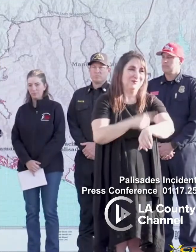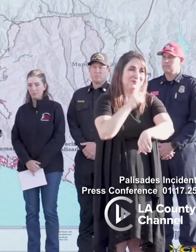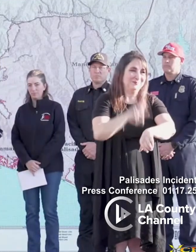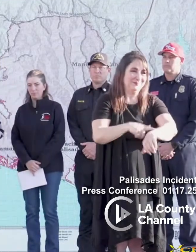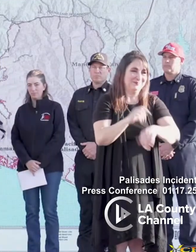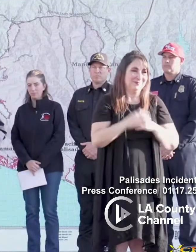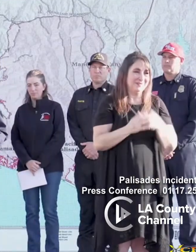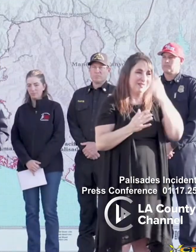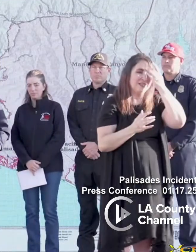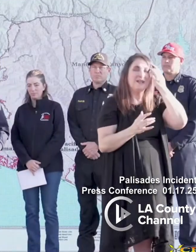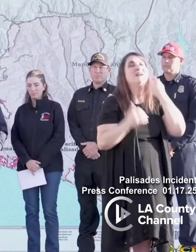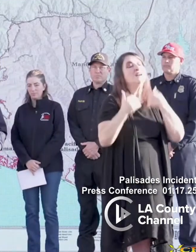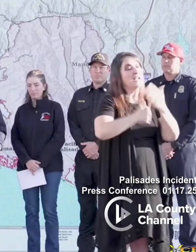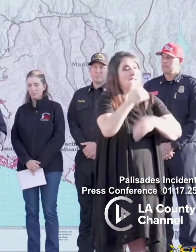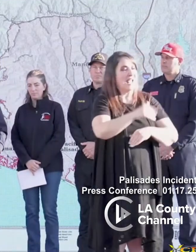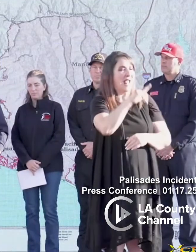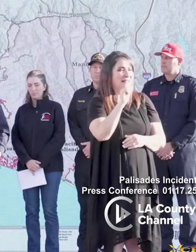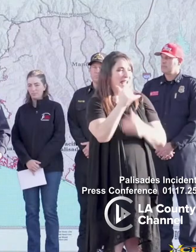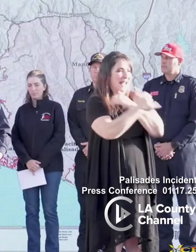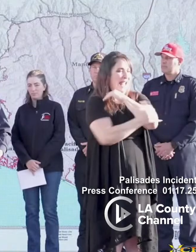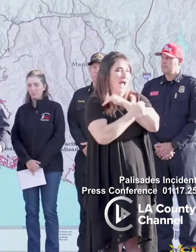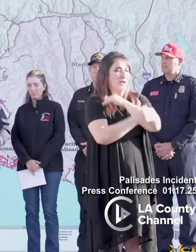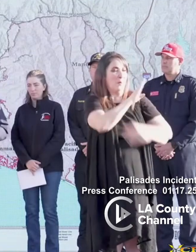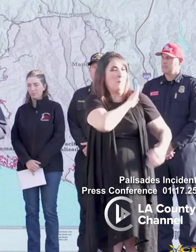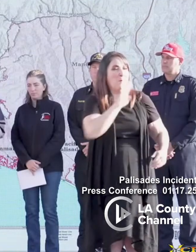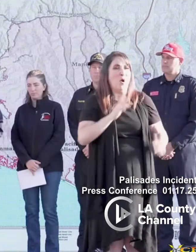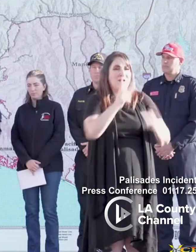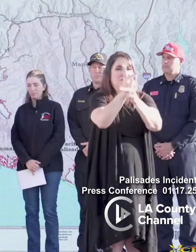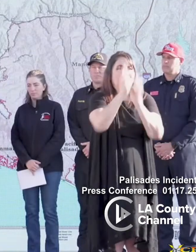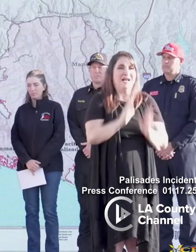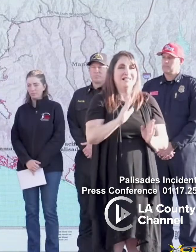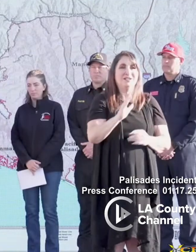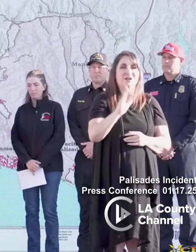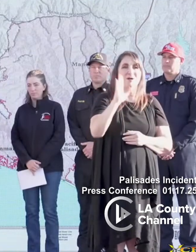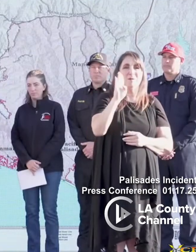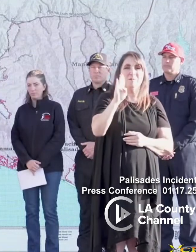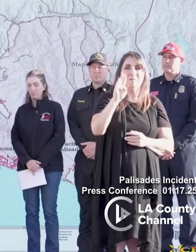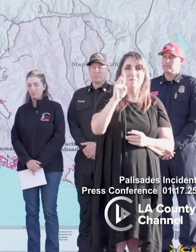Next up, Los Angeles County Board of Supervisors, Lindsay Horvath.